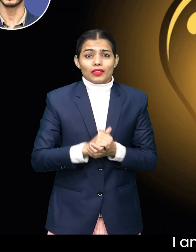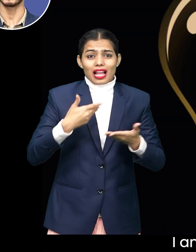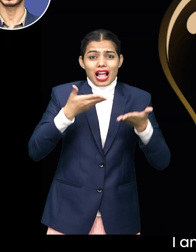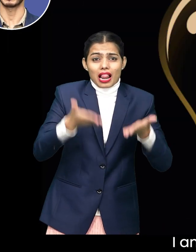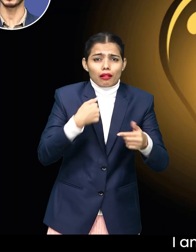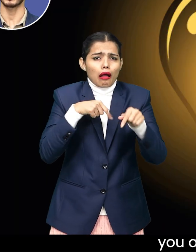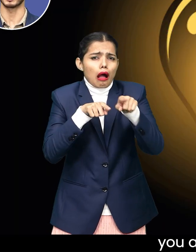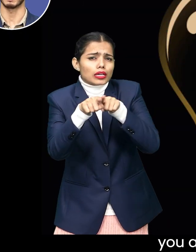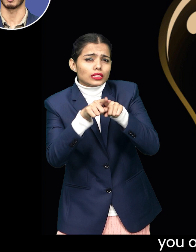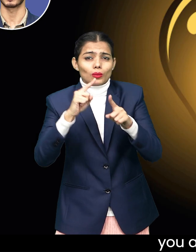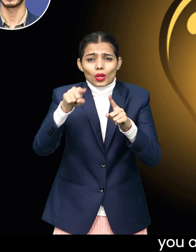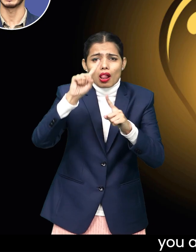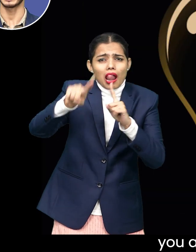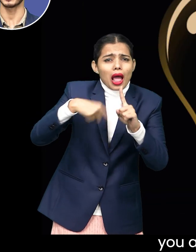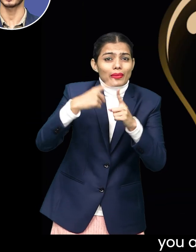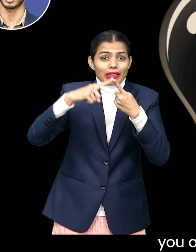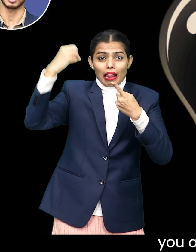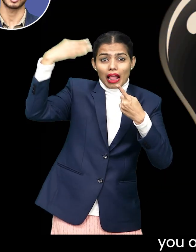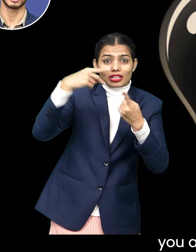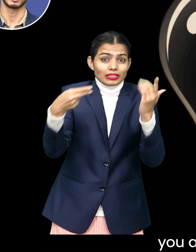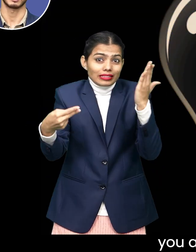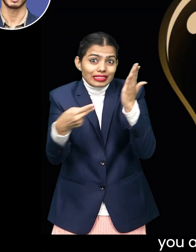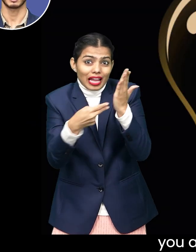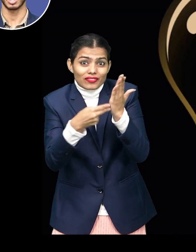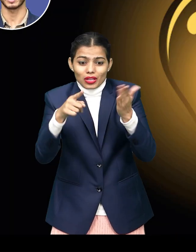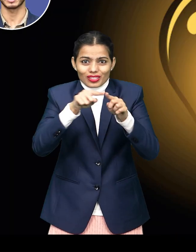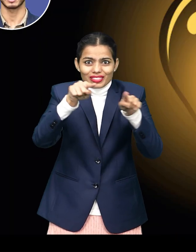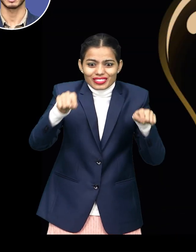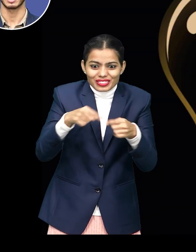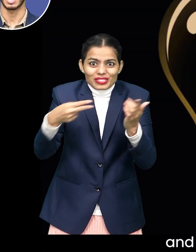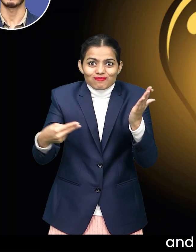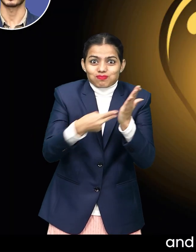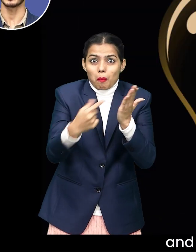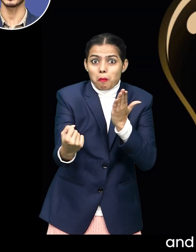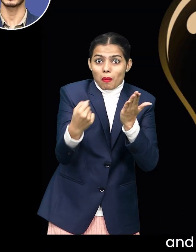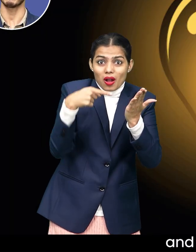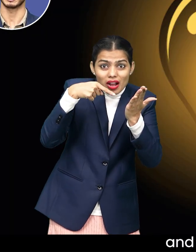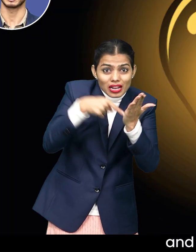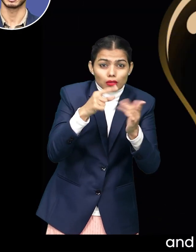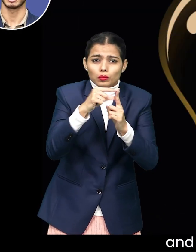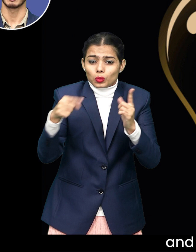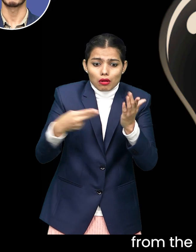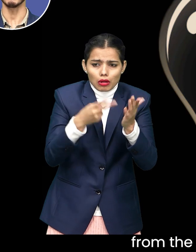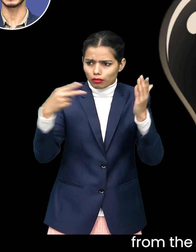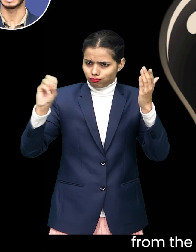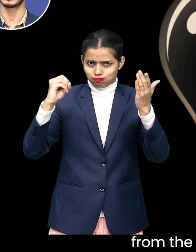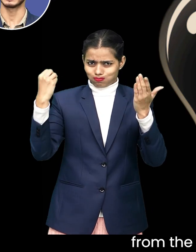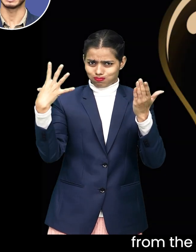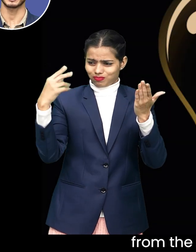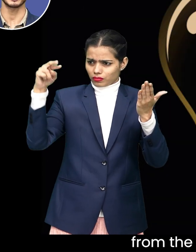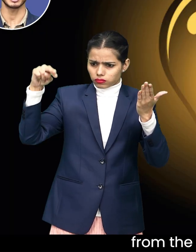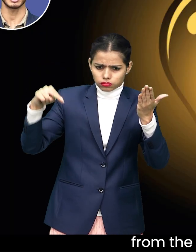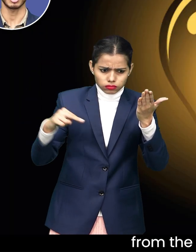I am here to explain to you about electric charge, current, and potential difference from the